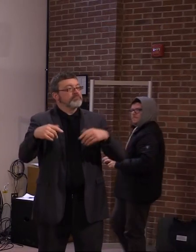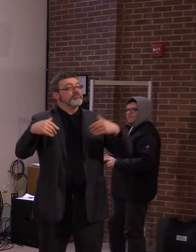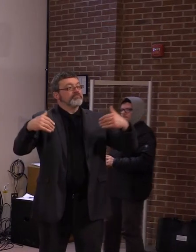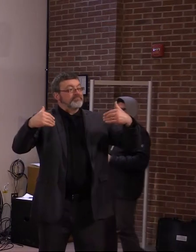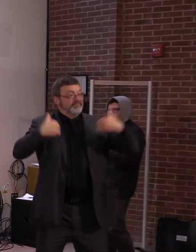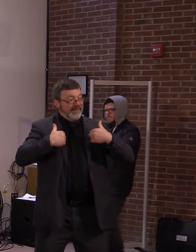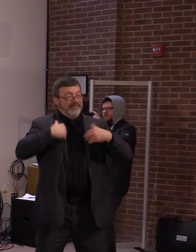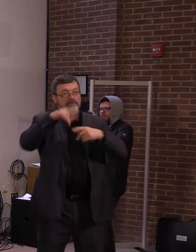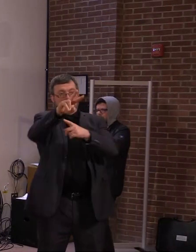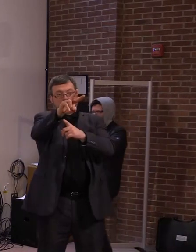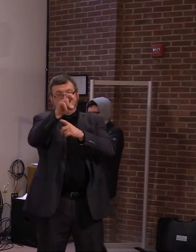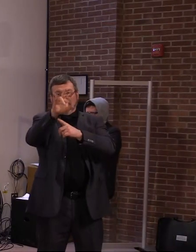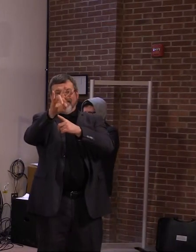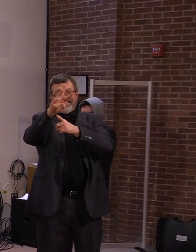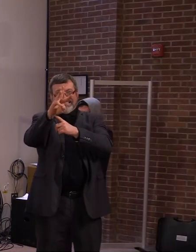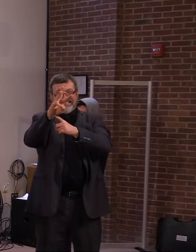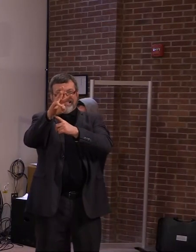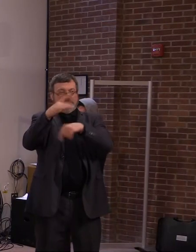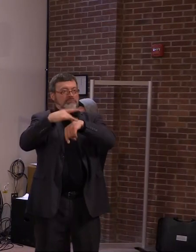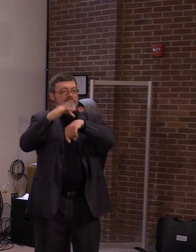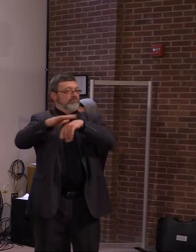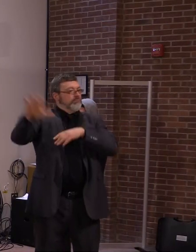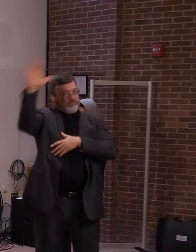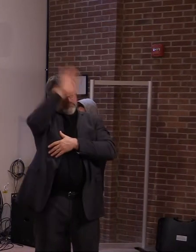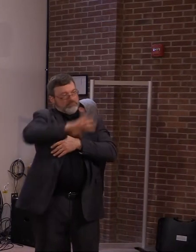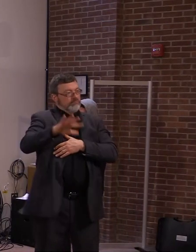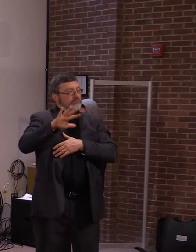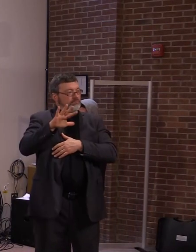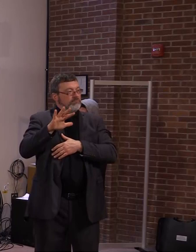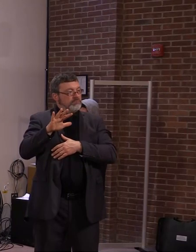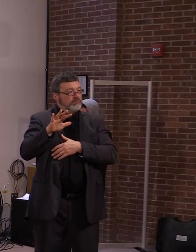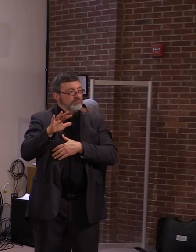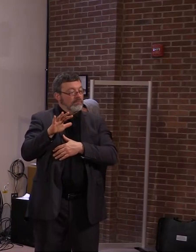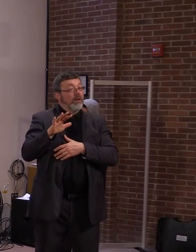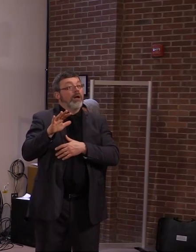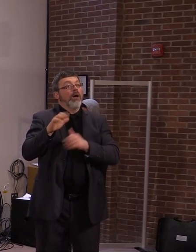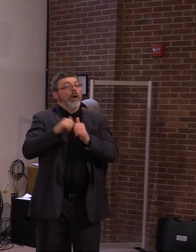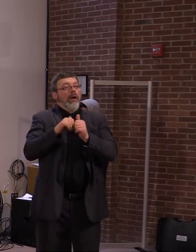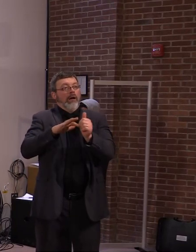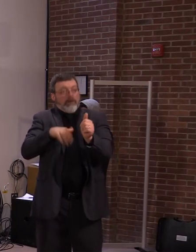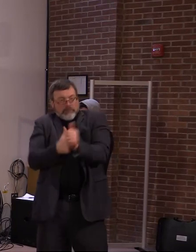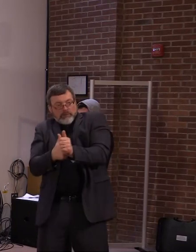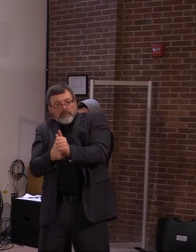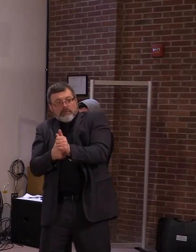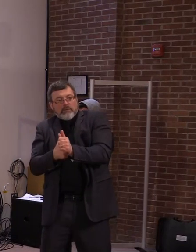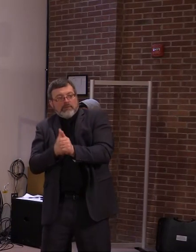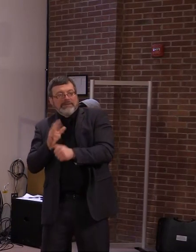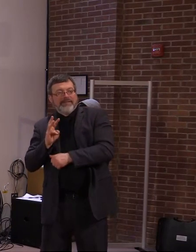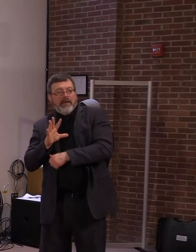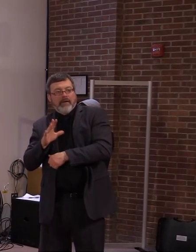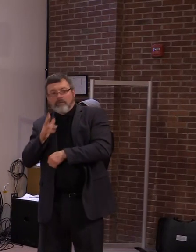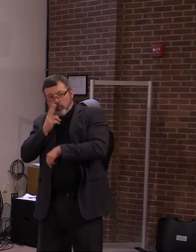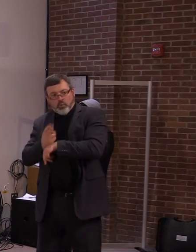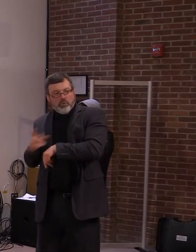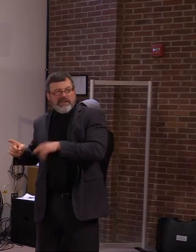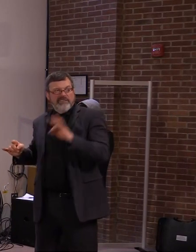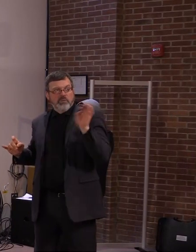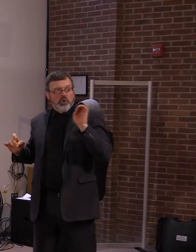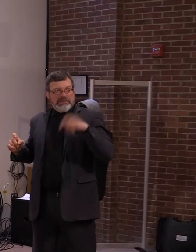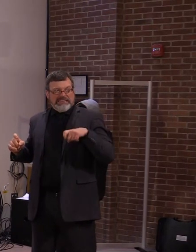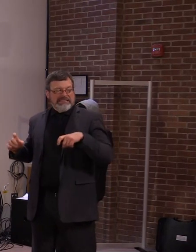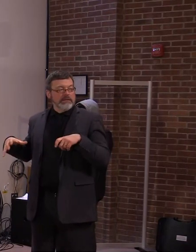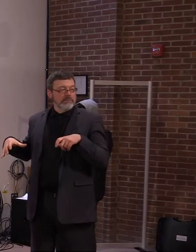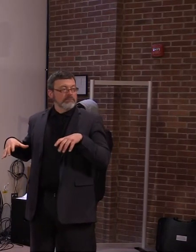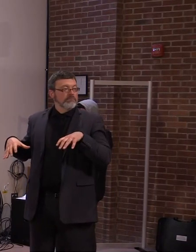state, 65 in our reserve in the state, in state custody. We have 33 total in